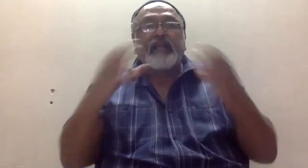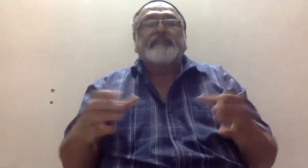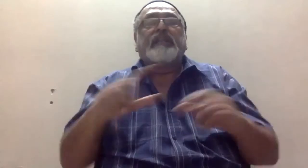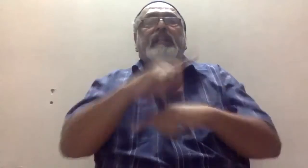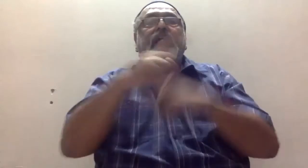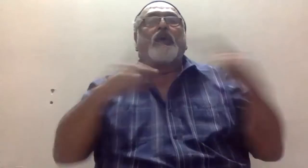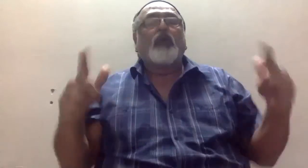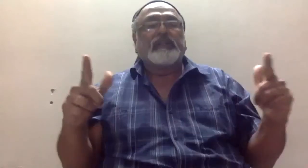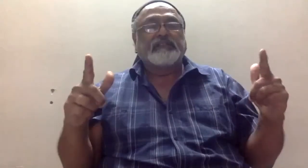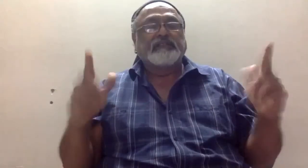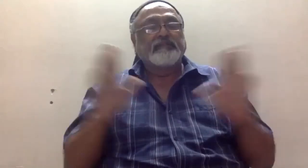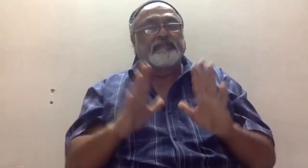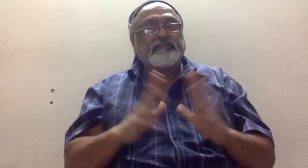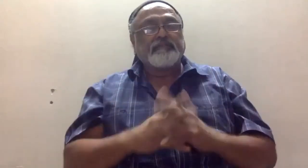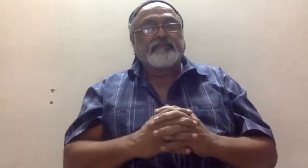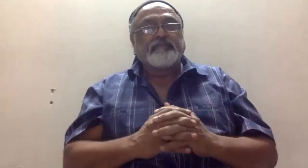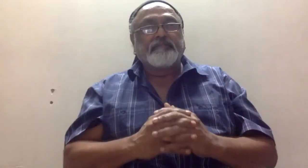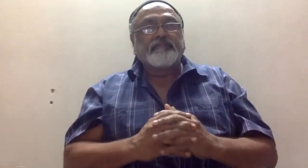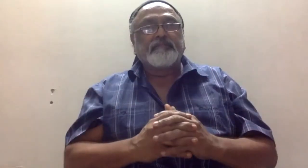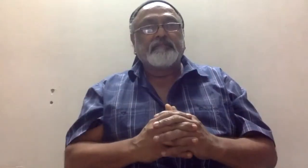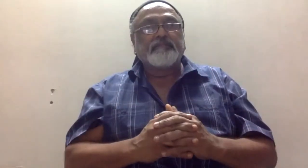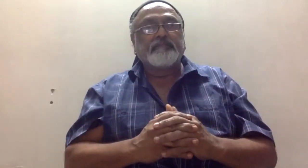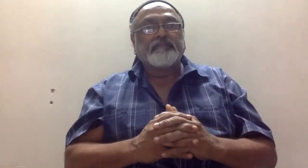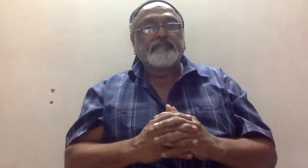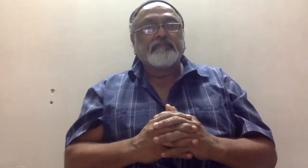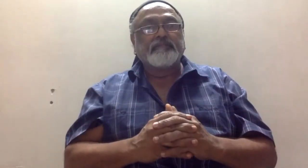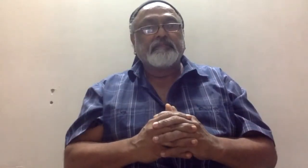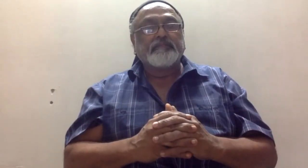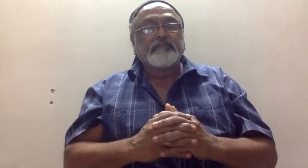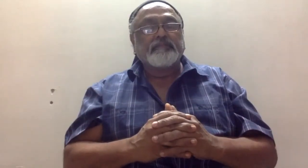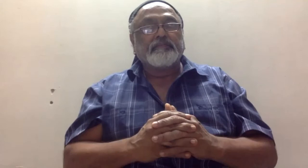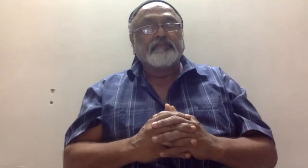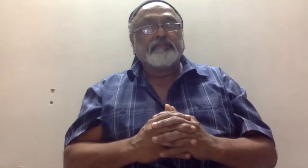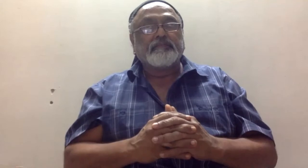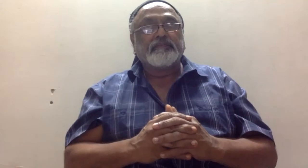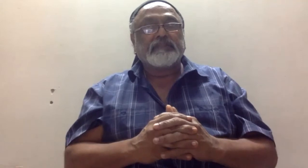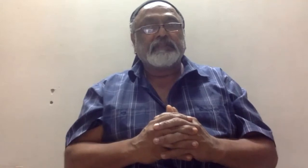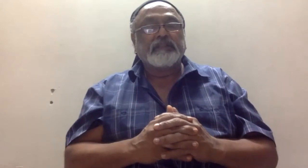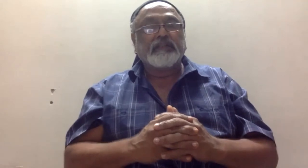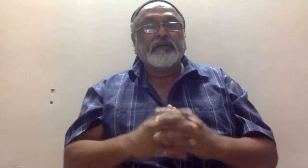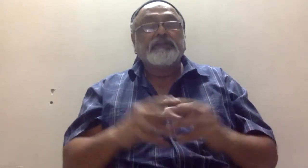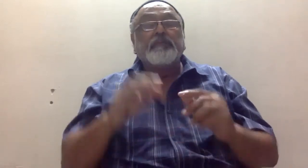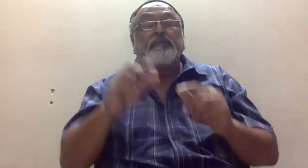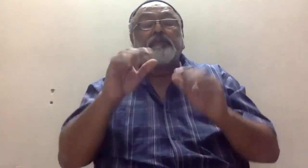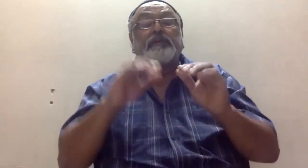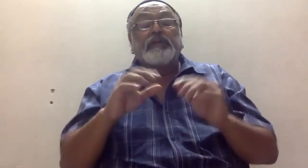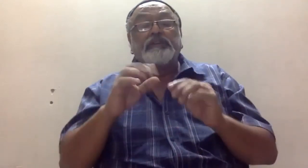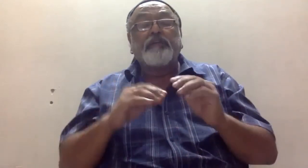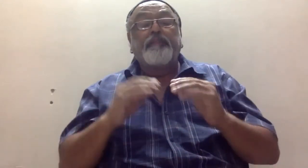that does not, I would say, that promotes person's first language. So I'm sure all of you, if you